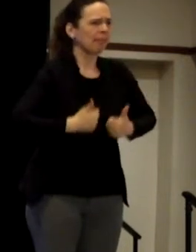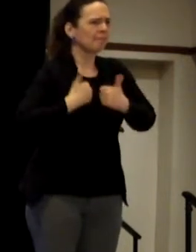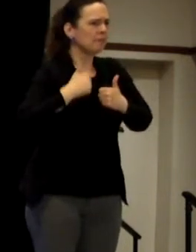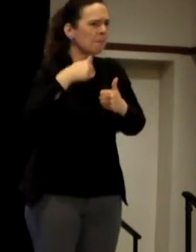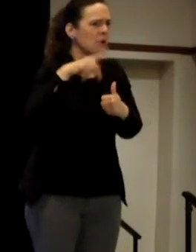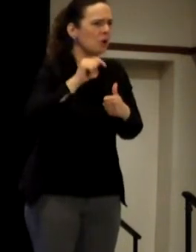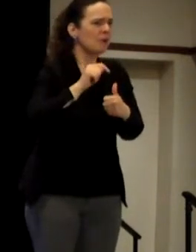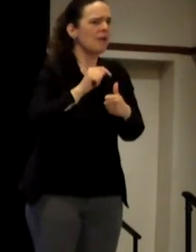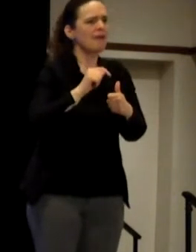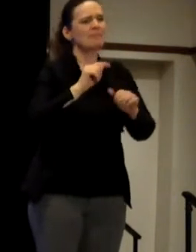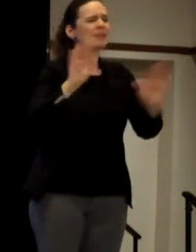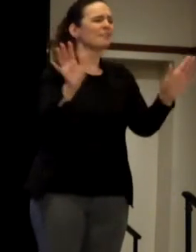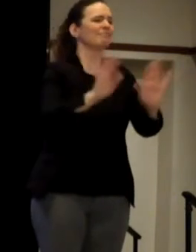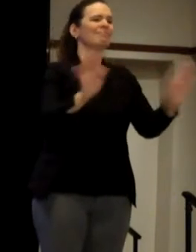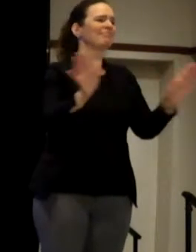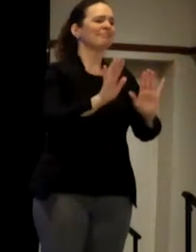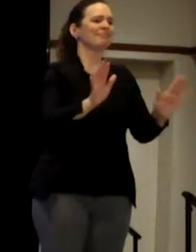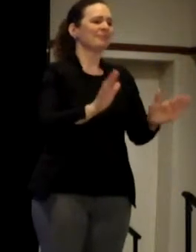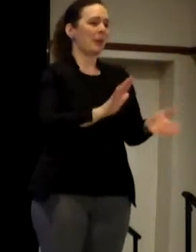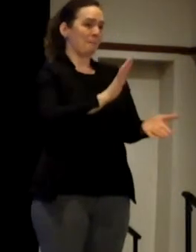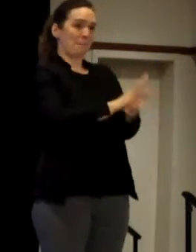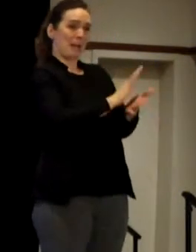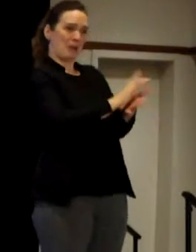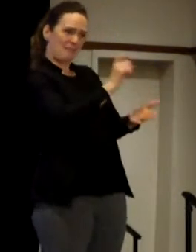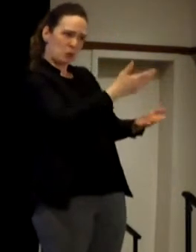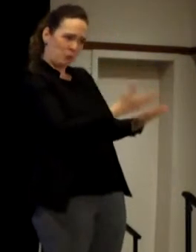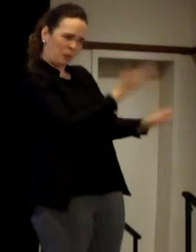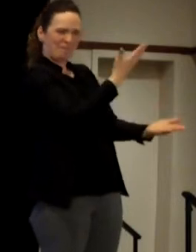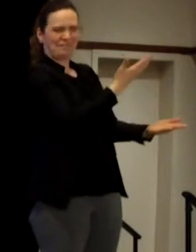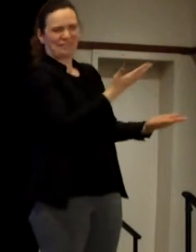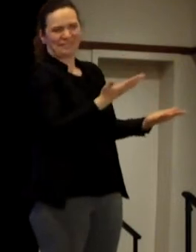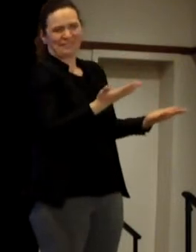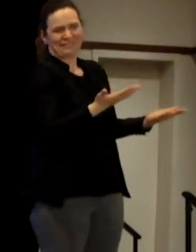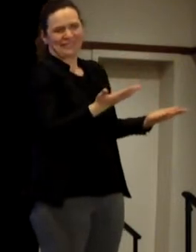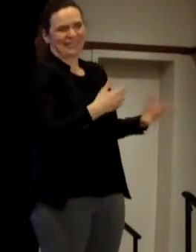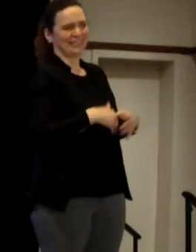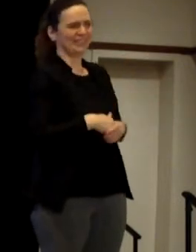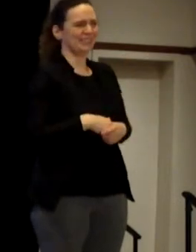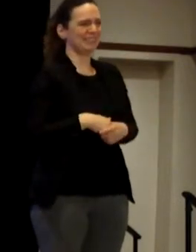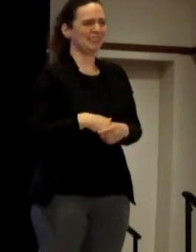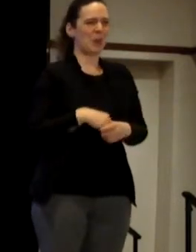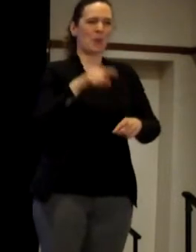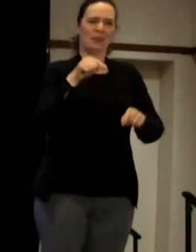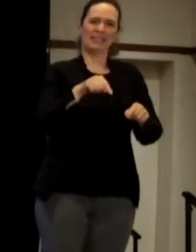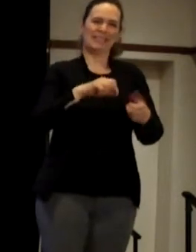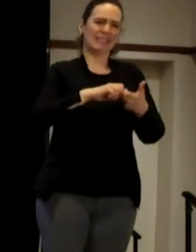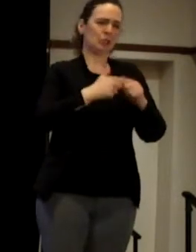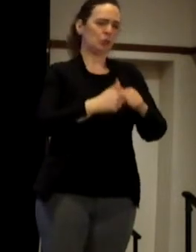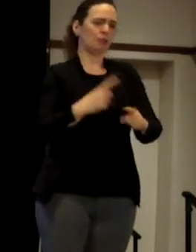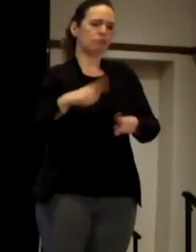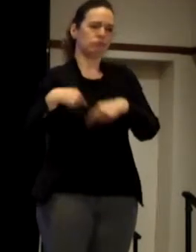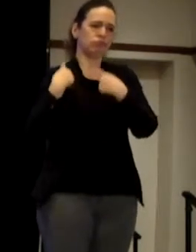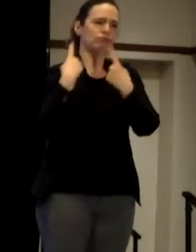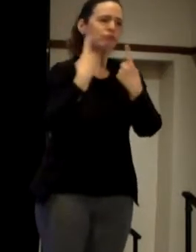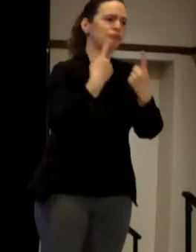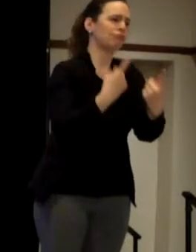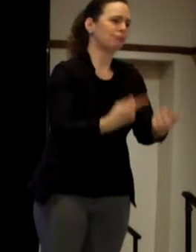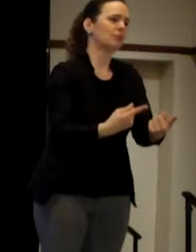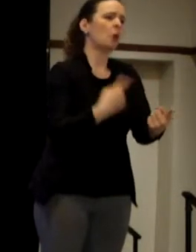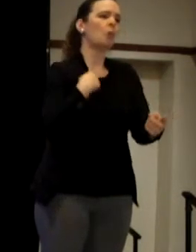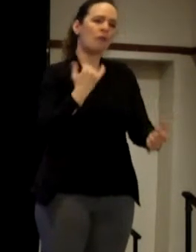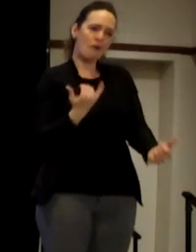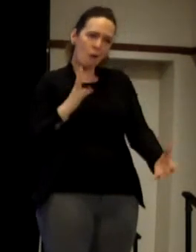happened. So again, this has been deteriorating for a period of time. We're involved on the health